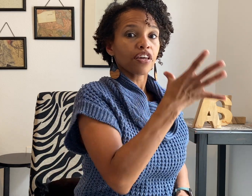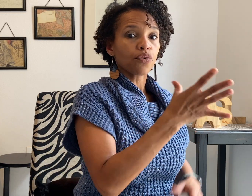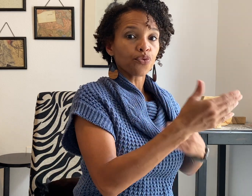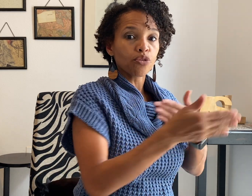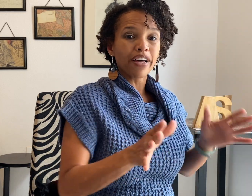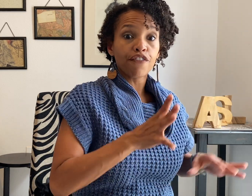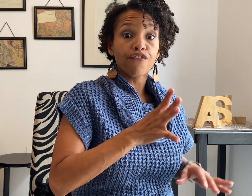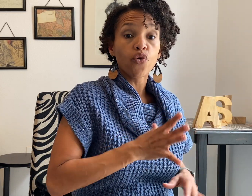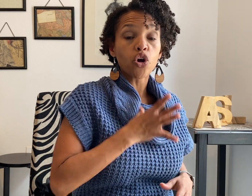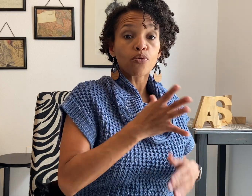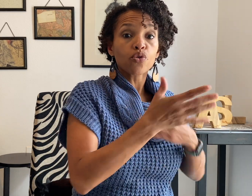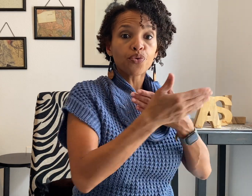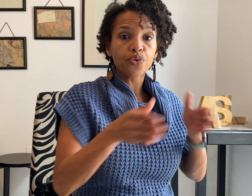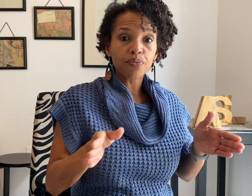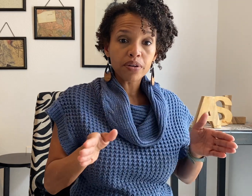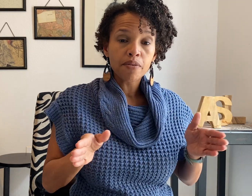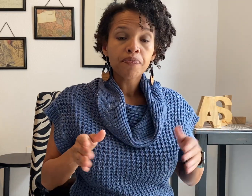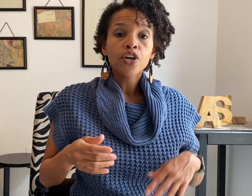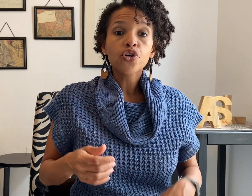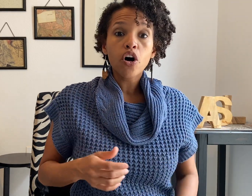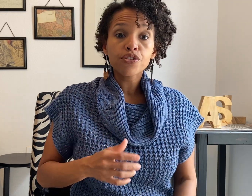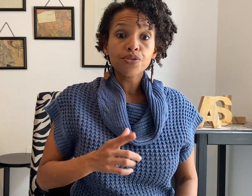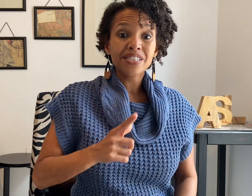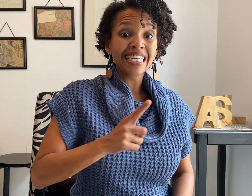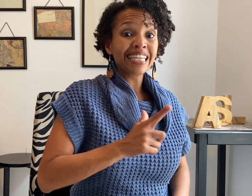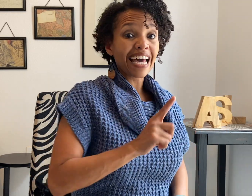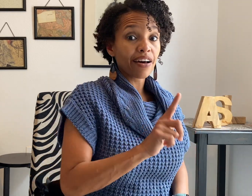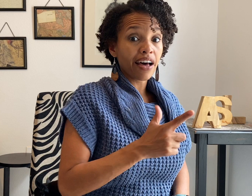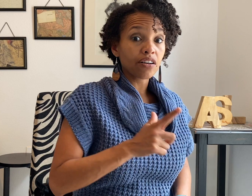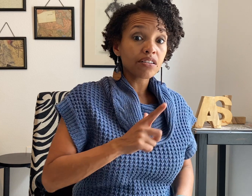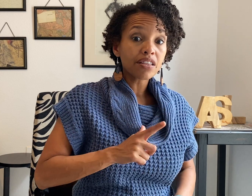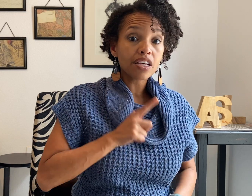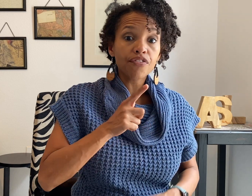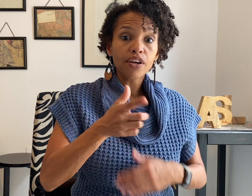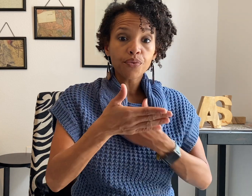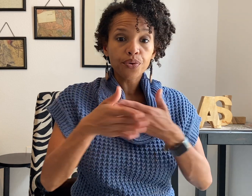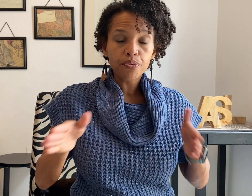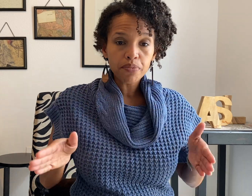living room, like formal room. You'll also see L, living room,